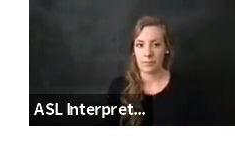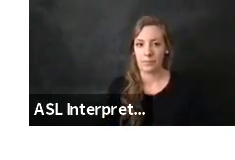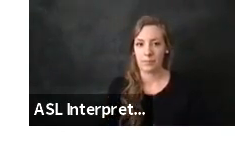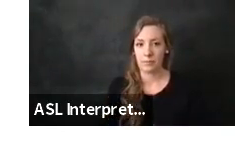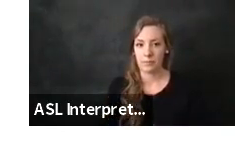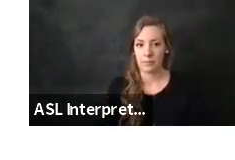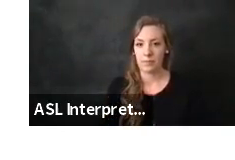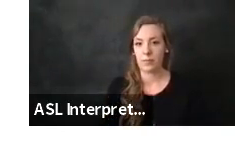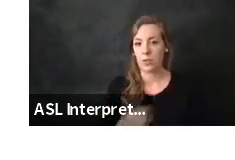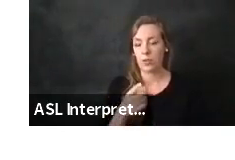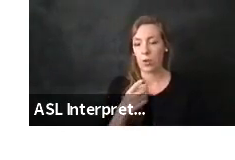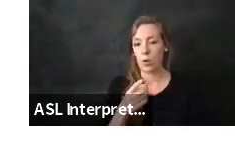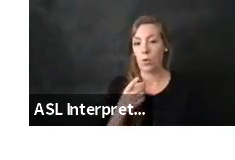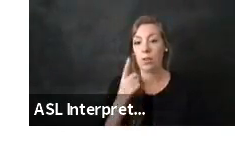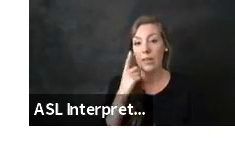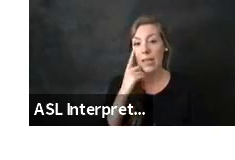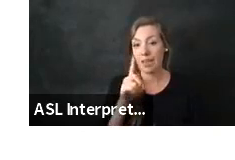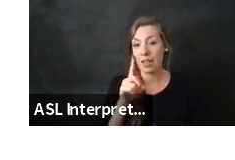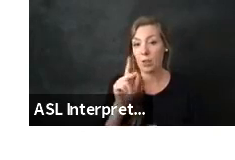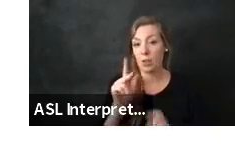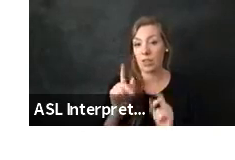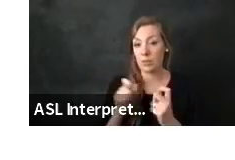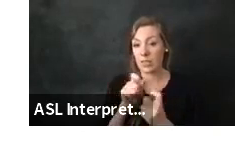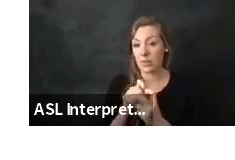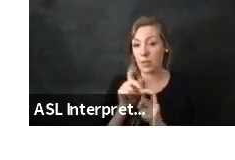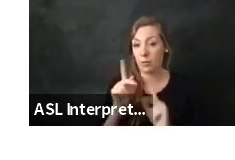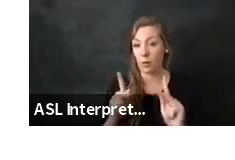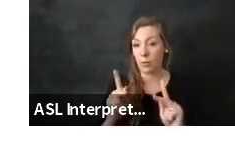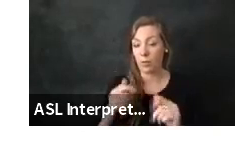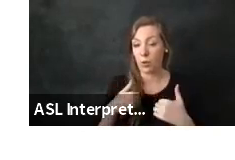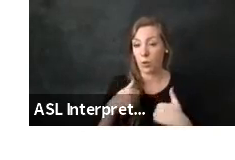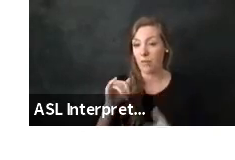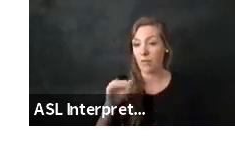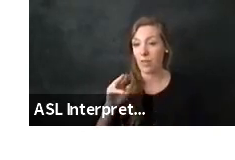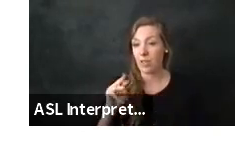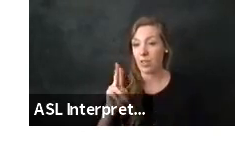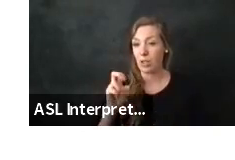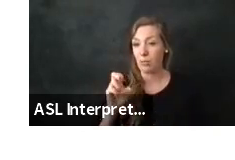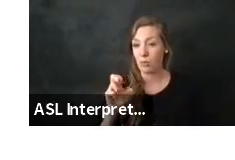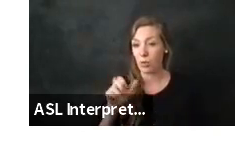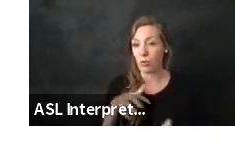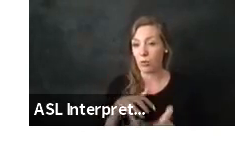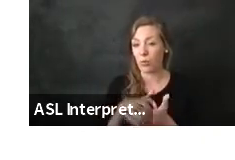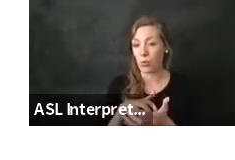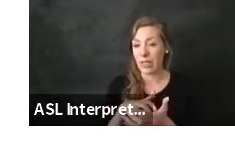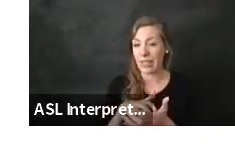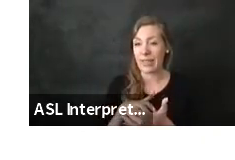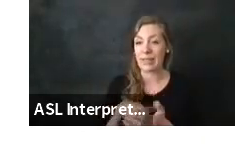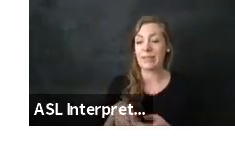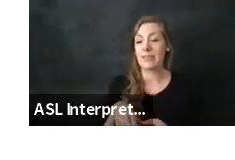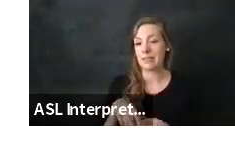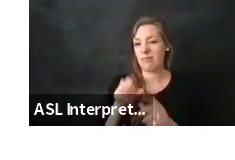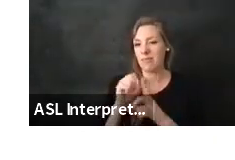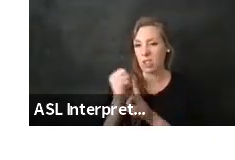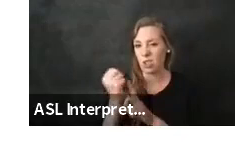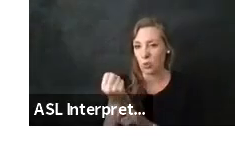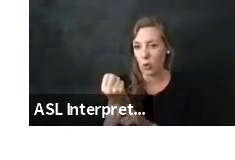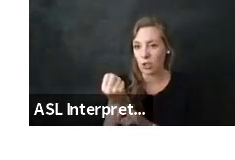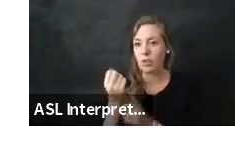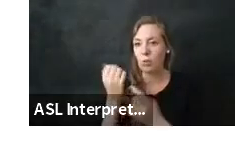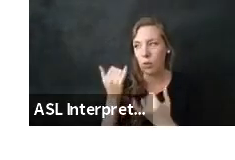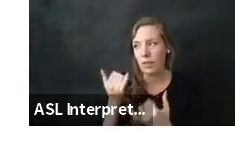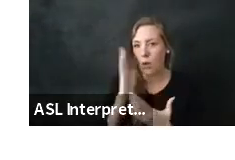being offered third doses to increase protection. So those with organ transplant